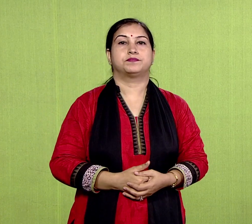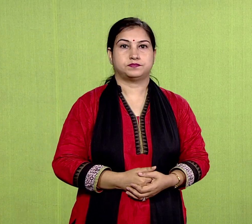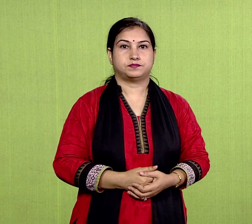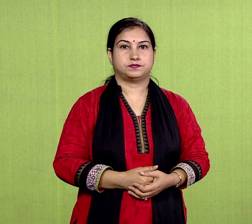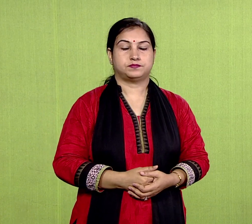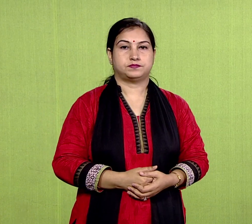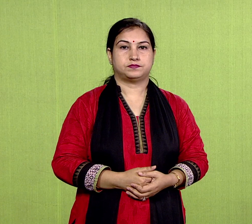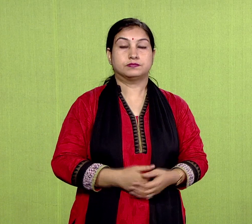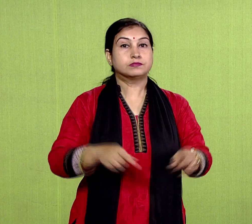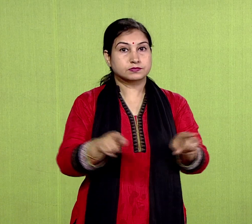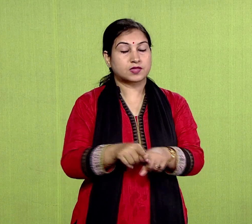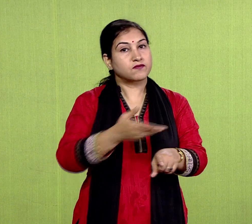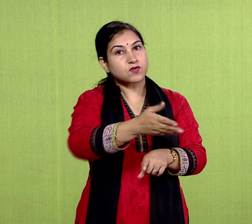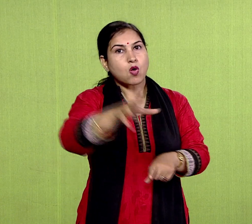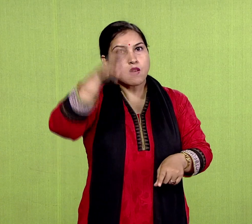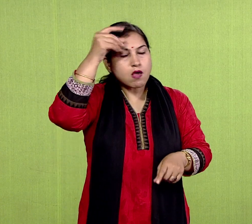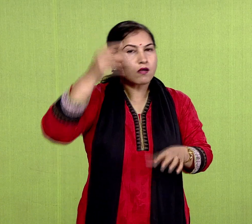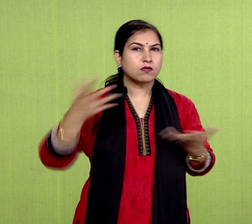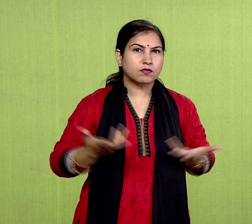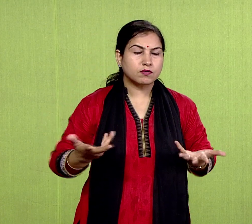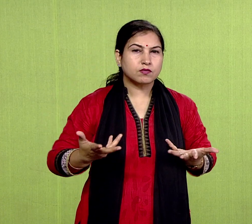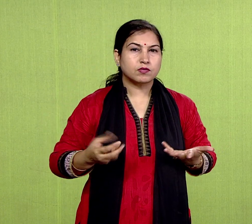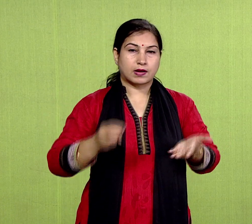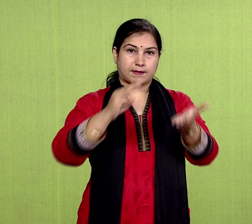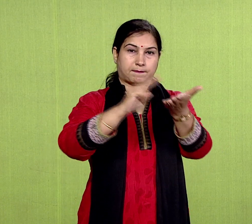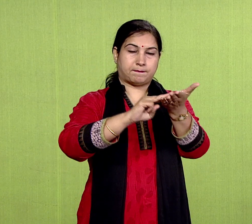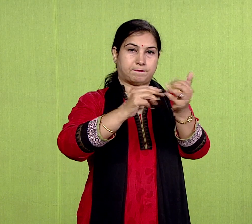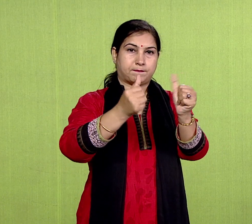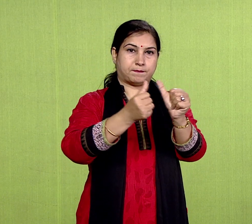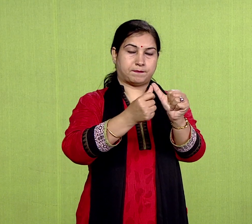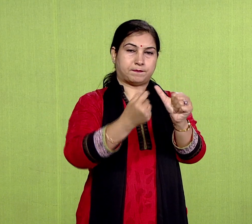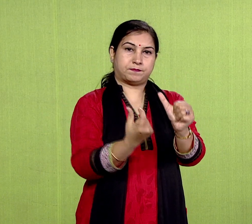We also came to know about the Mauryas,